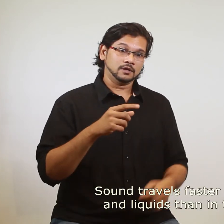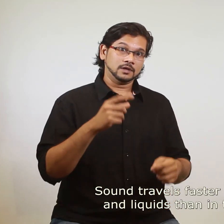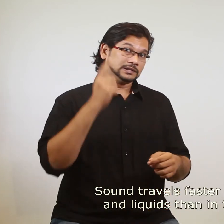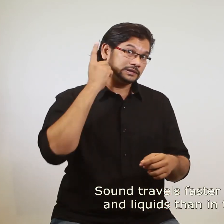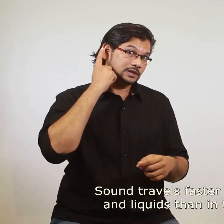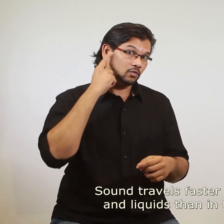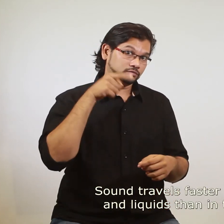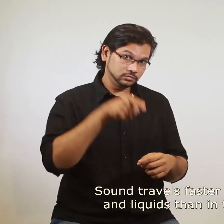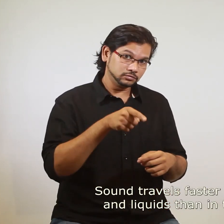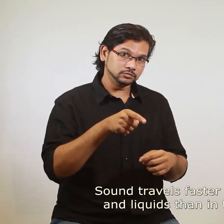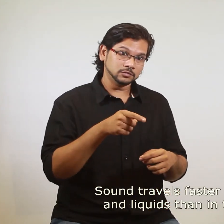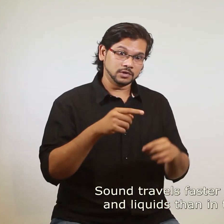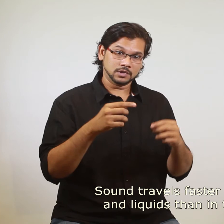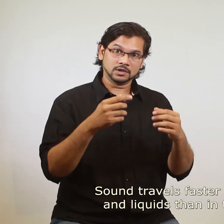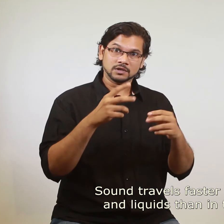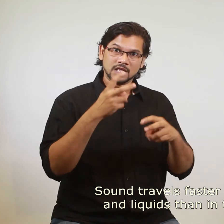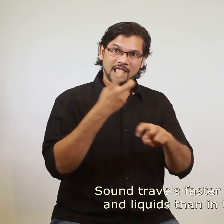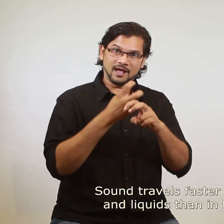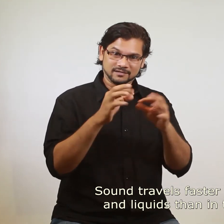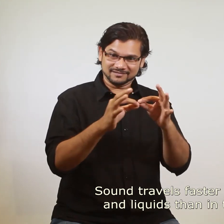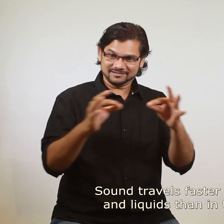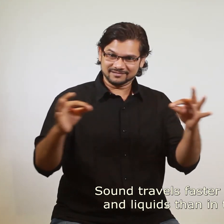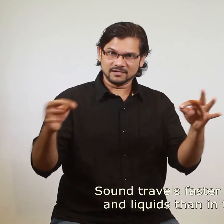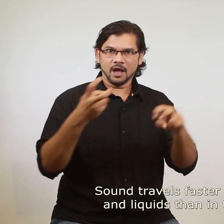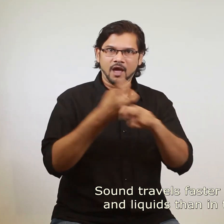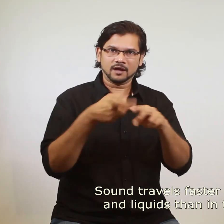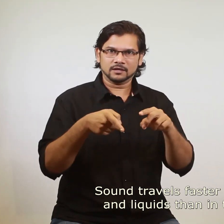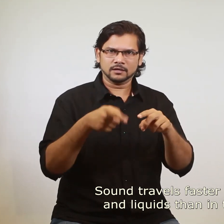Sound travels faster in solids and liquids than in the air.